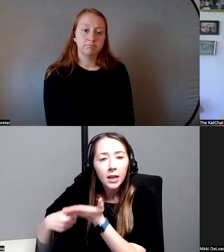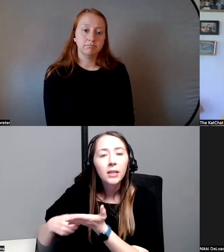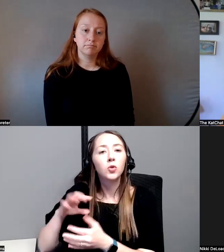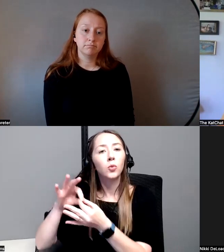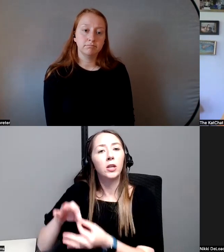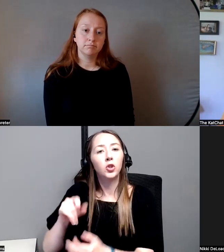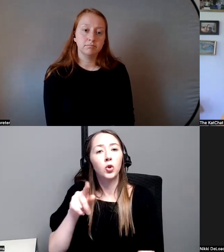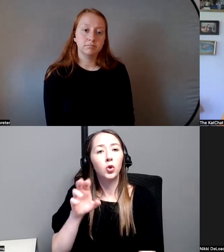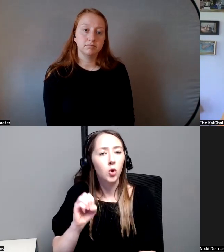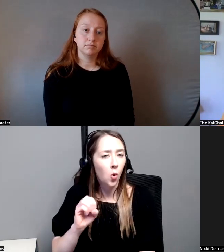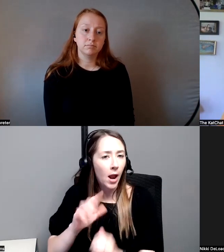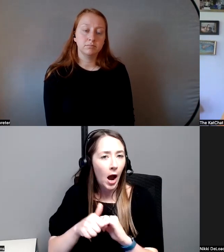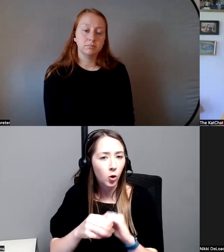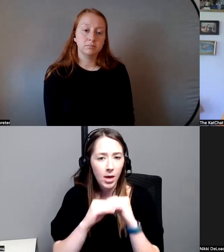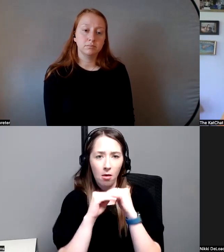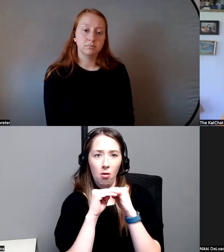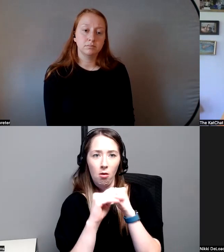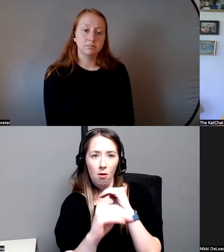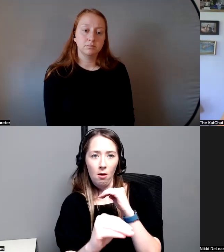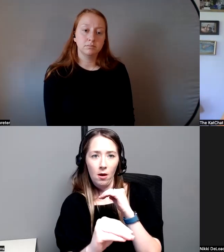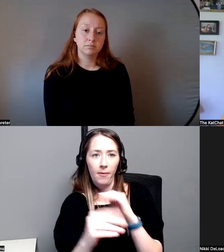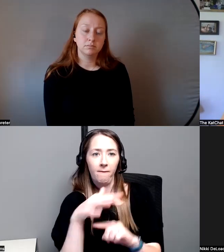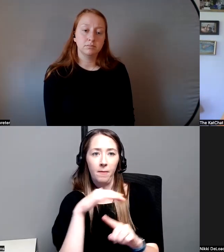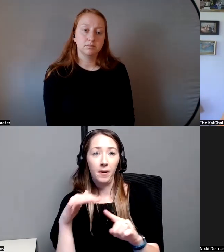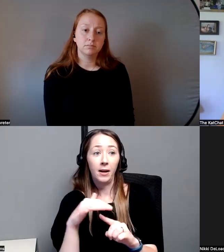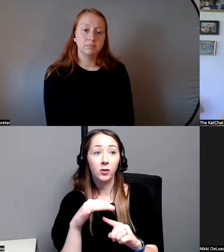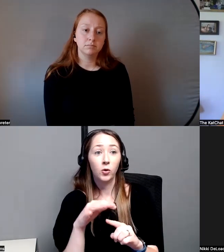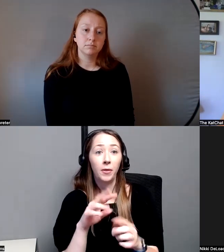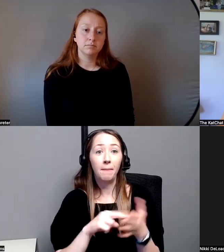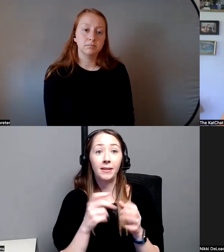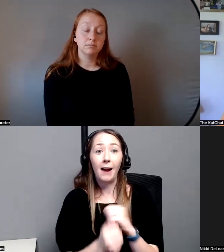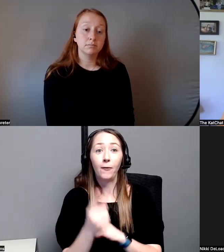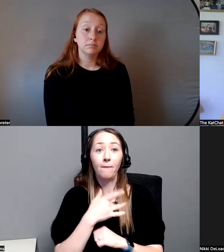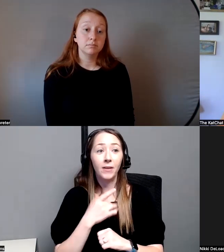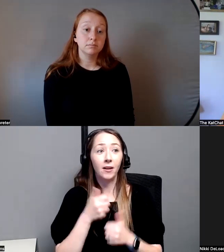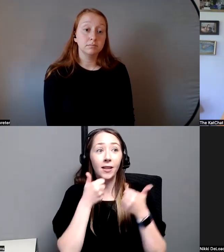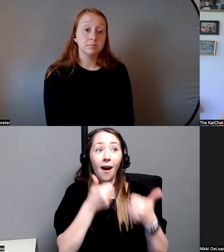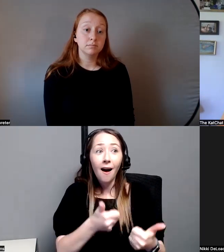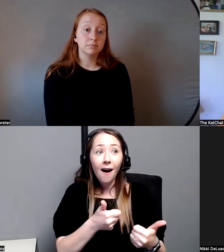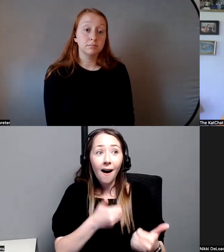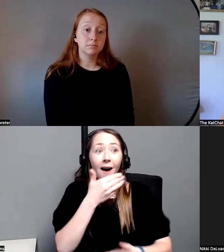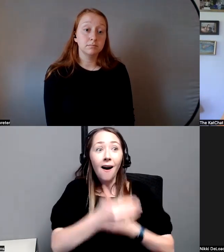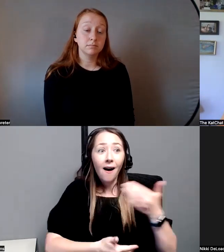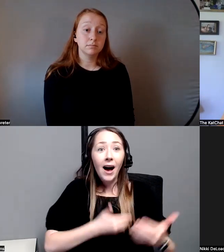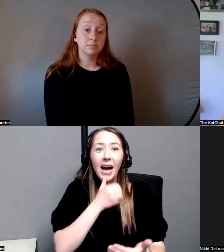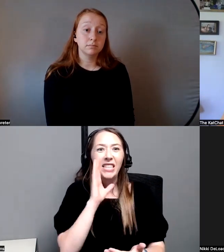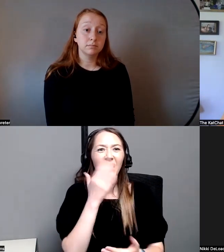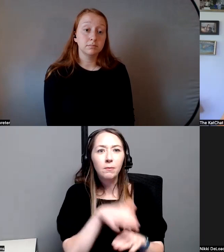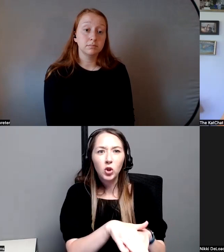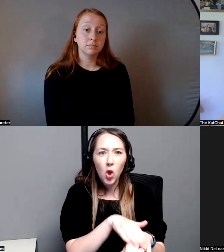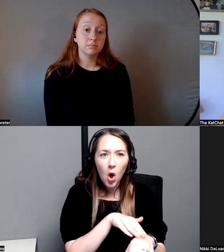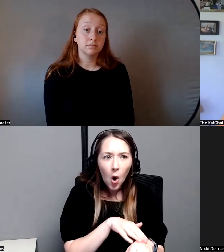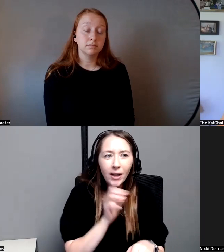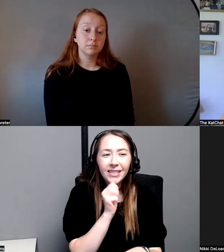like, yes, we have to keep it, the spirits up so that the movie doesn't feel slow, that it doesn't feel